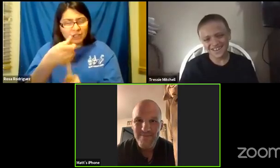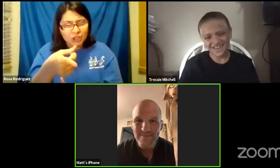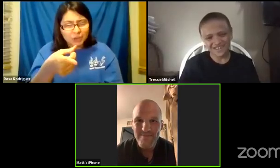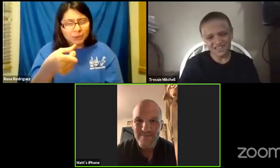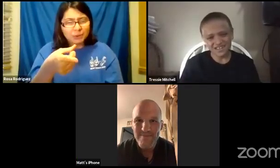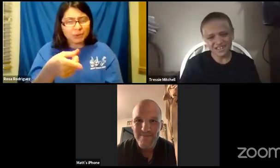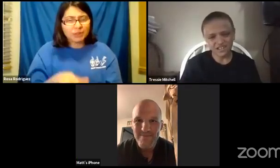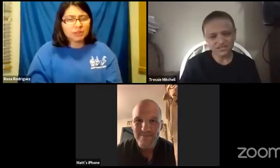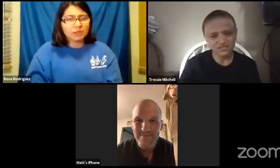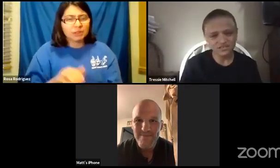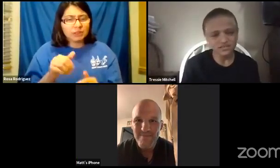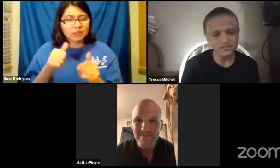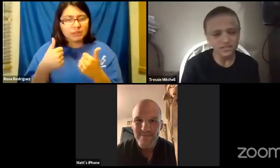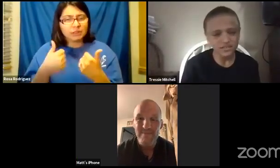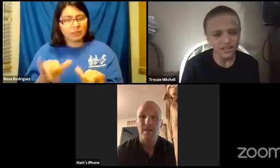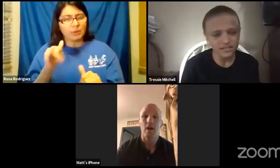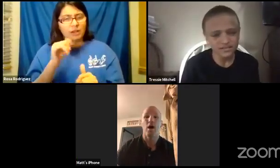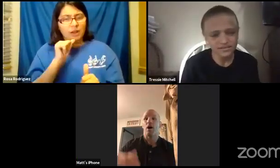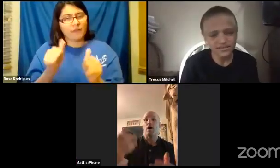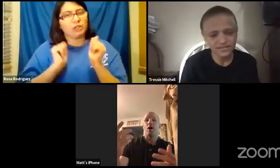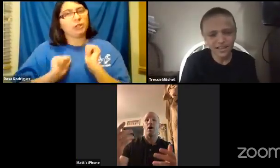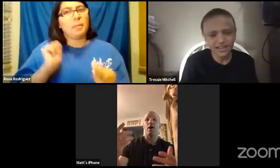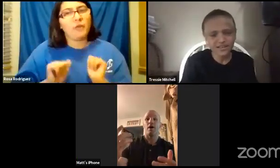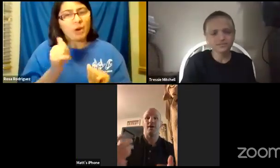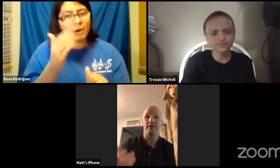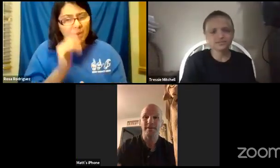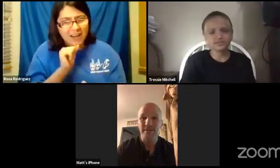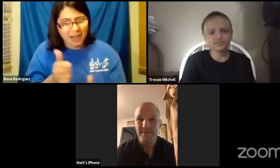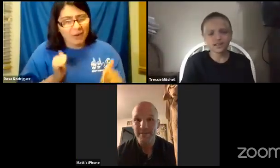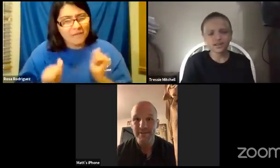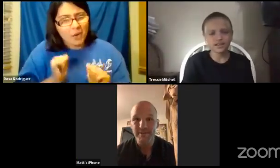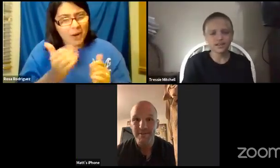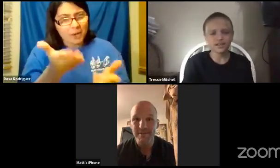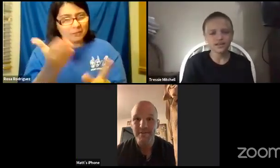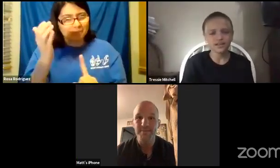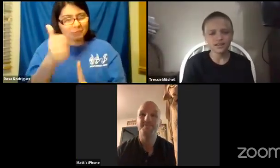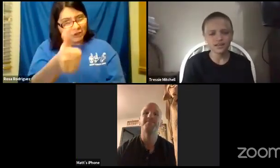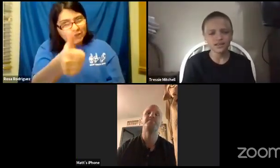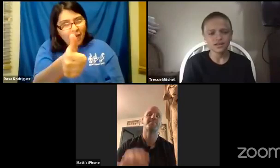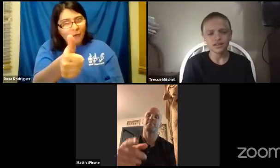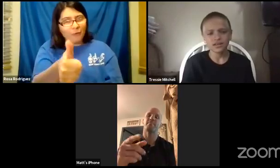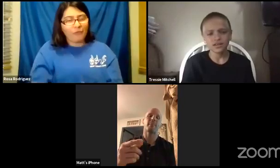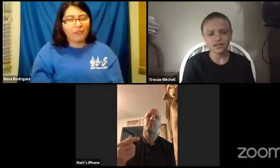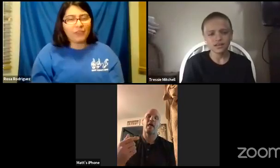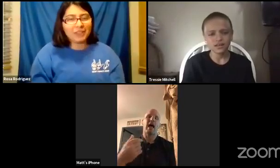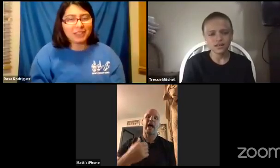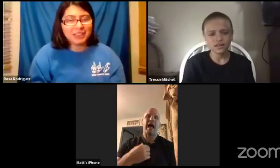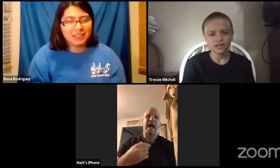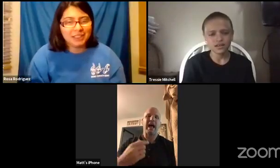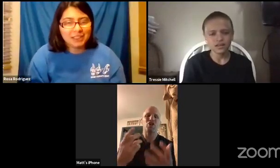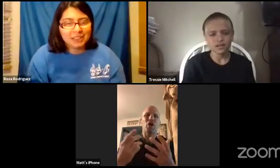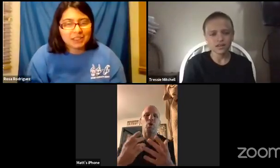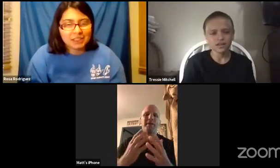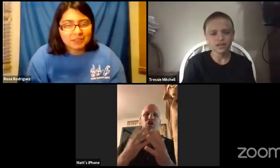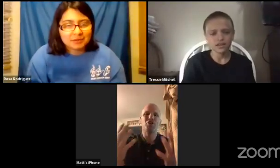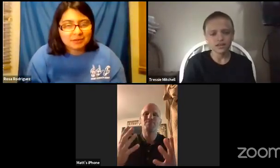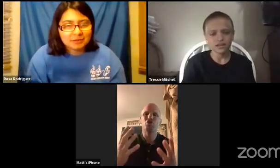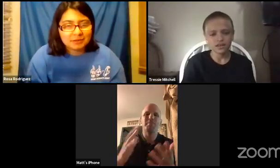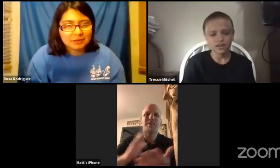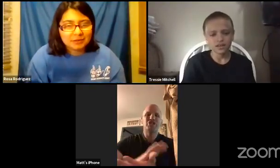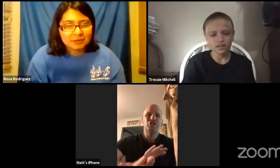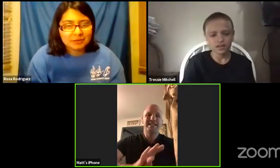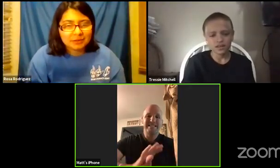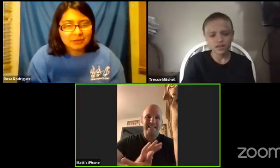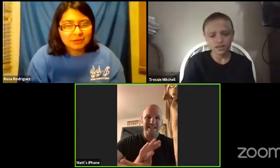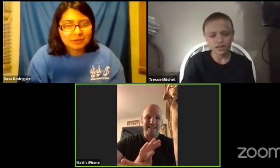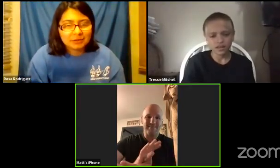Well, let me ask you, why didn't why didn't you act in the movie The